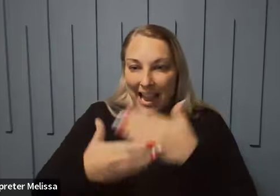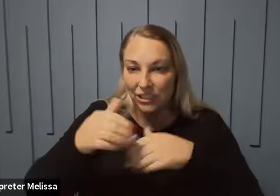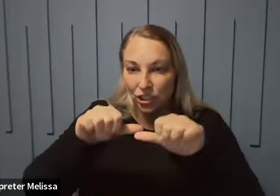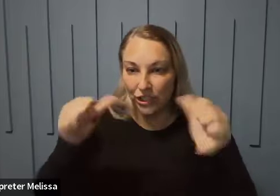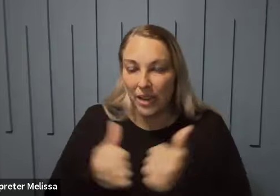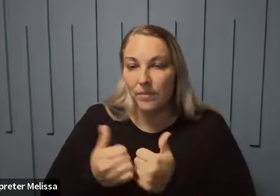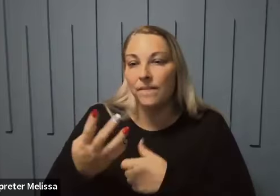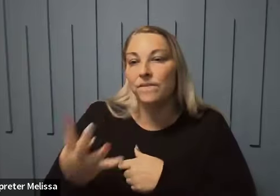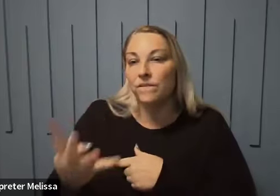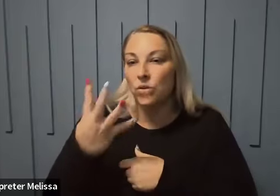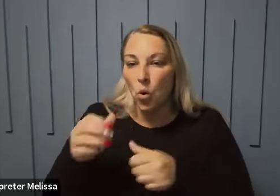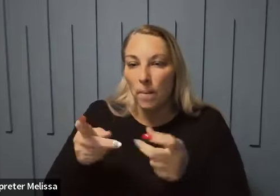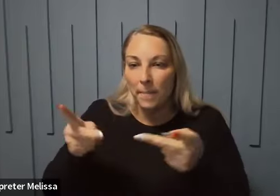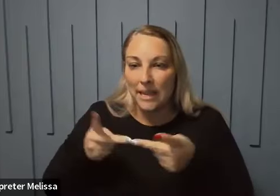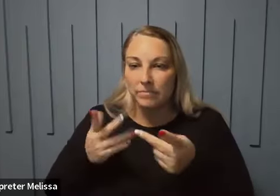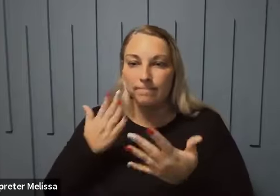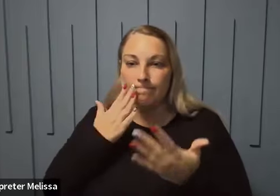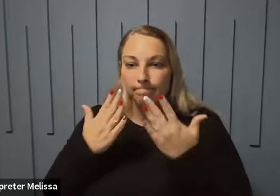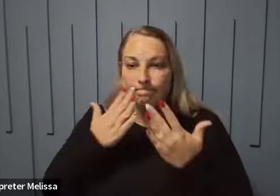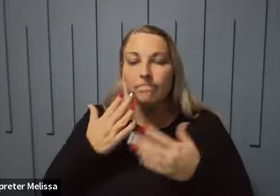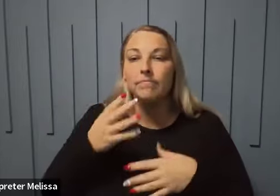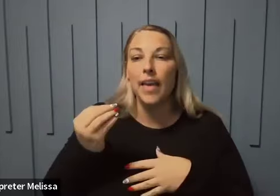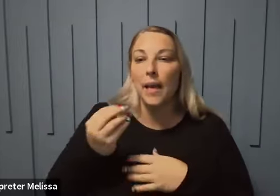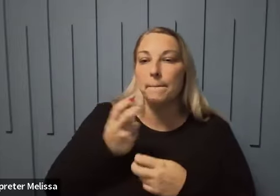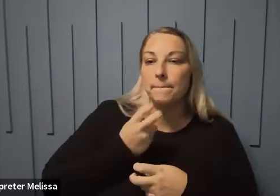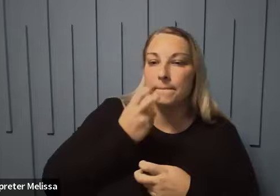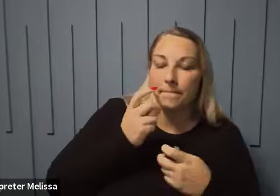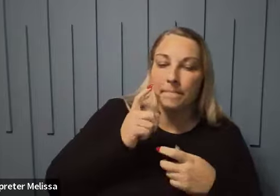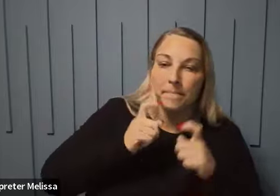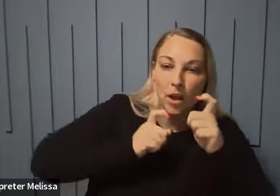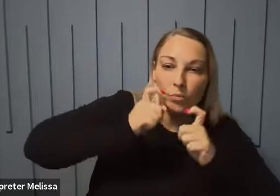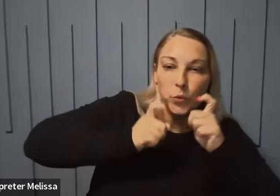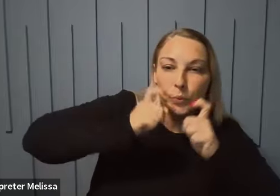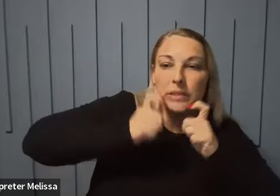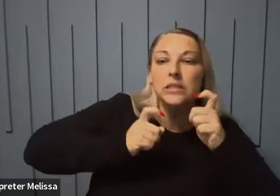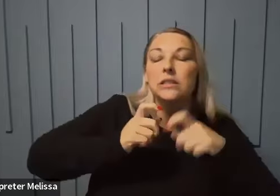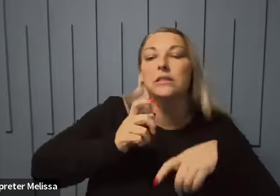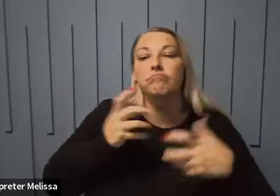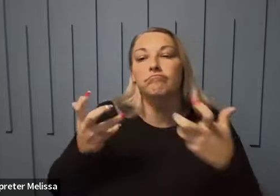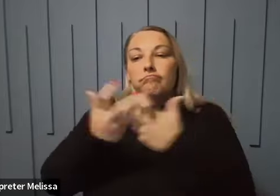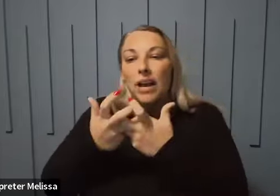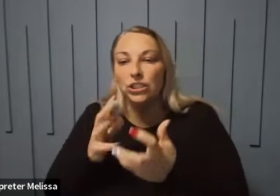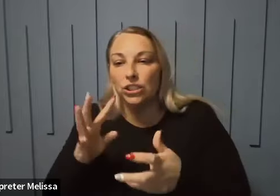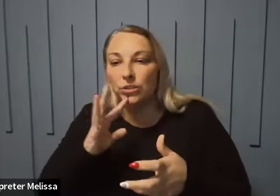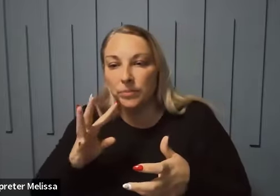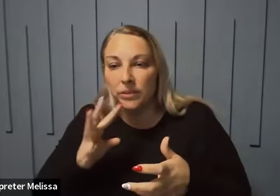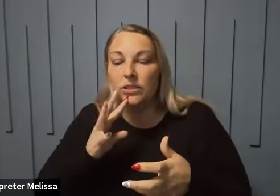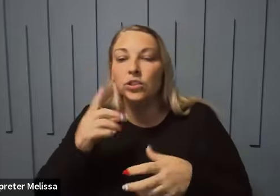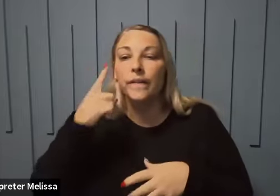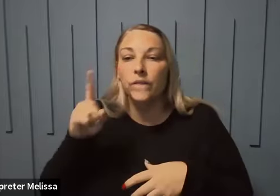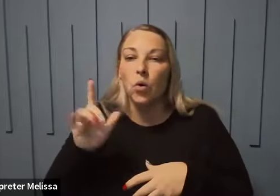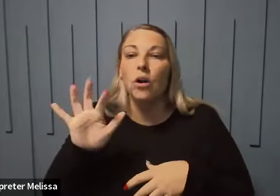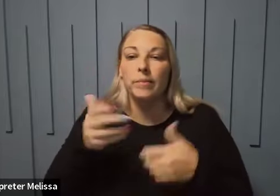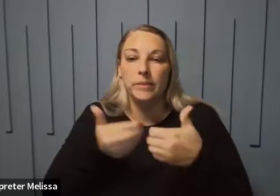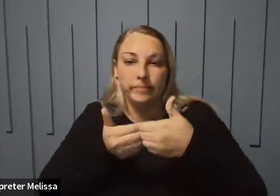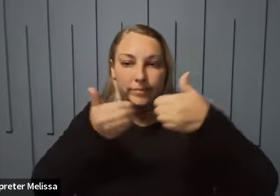placements near the face in combination with mouth movements, the mouth movements of speech, to make phonemes of spoken language look different from each